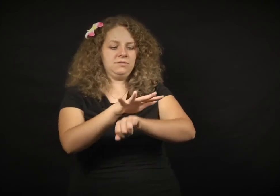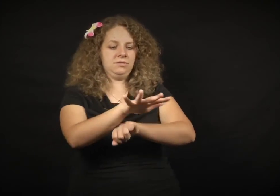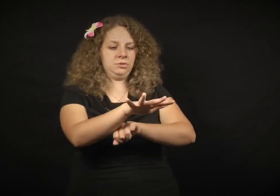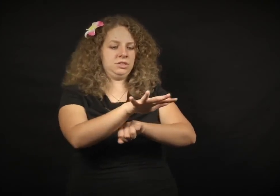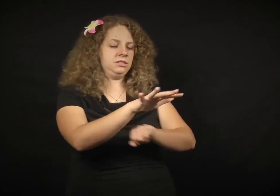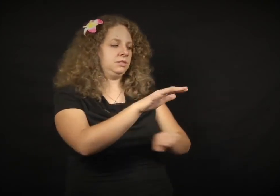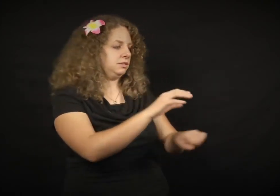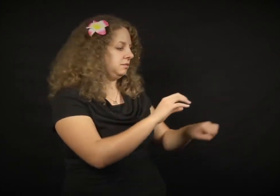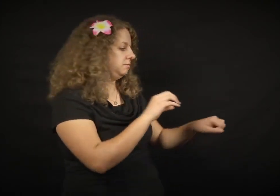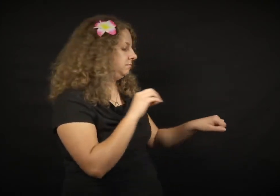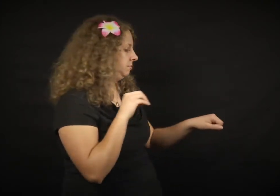influence,